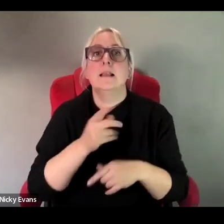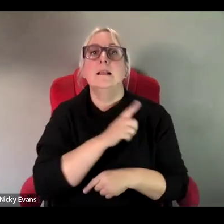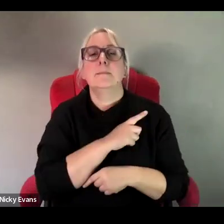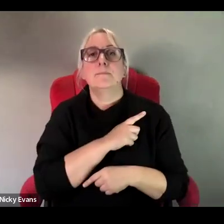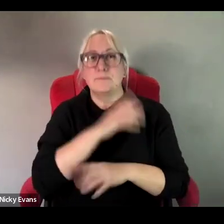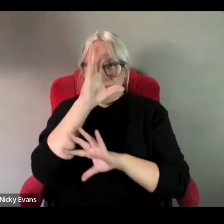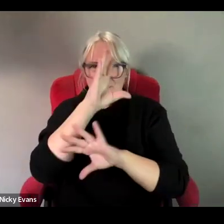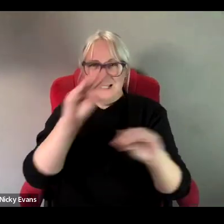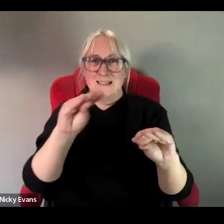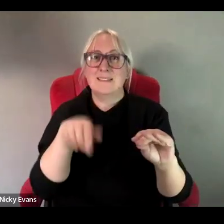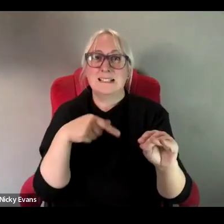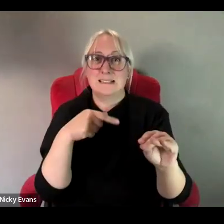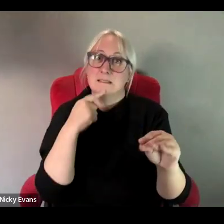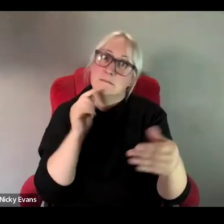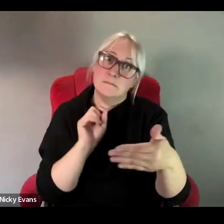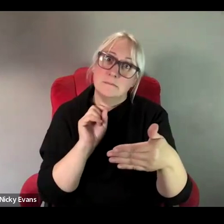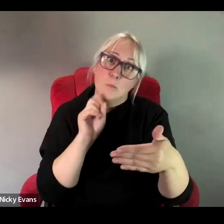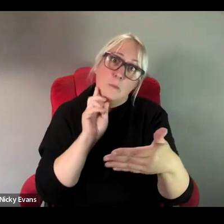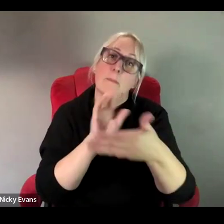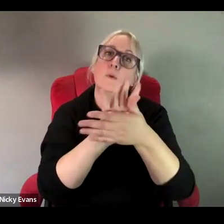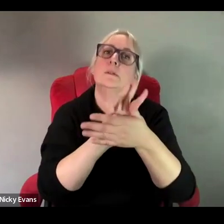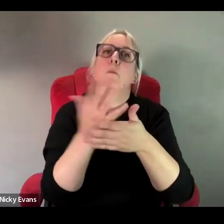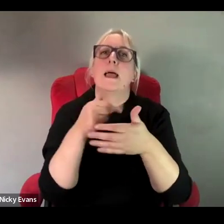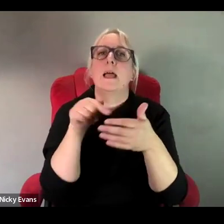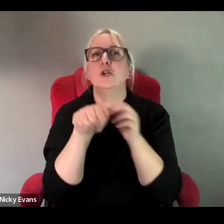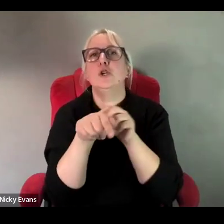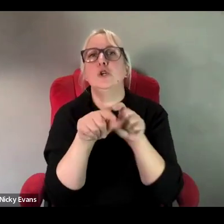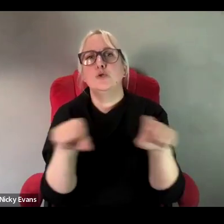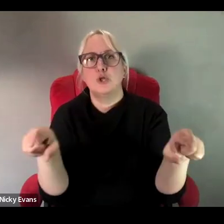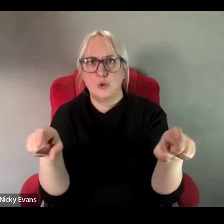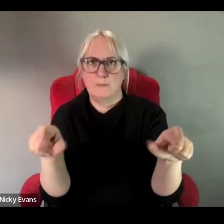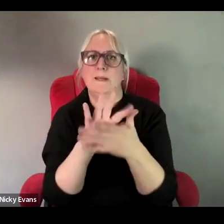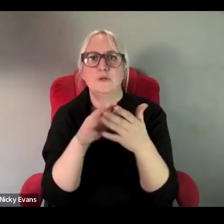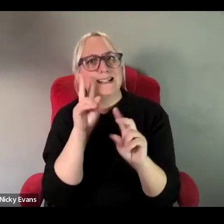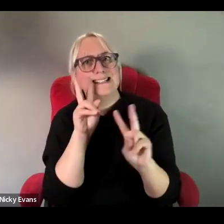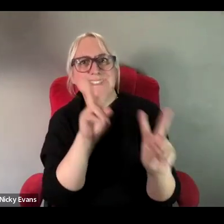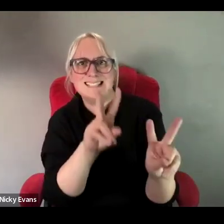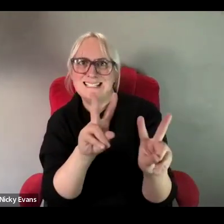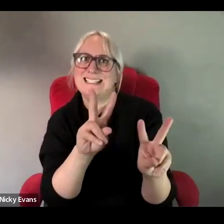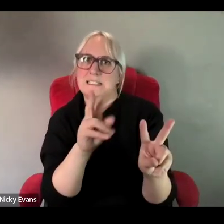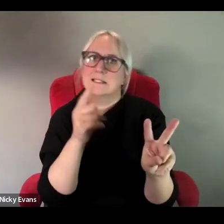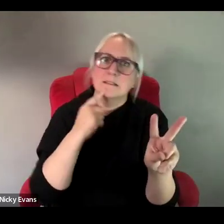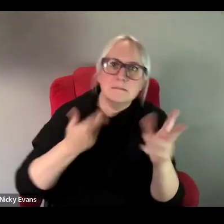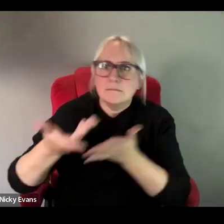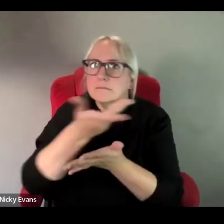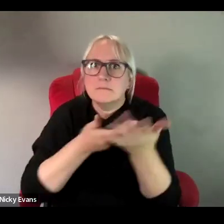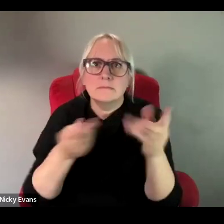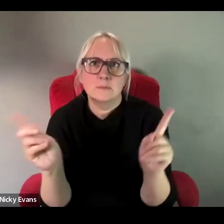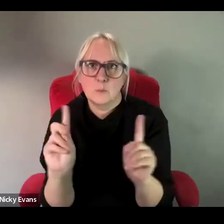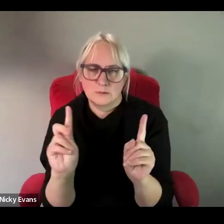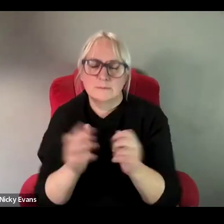YouTube very shortly, and for you to look back as an aid over what's said and how we can campaign together.